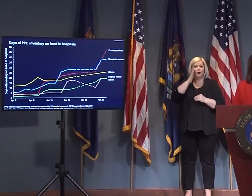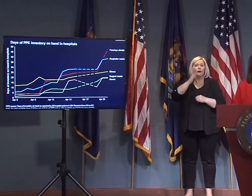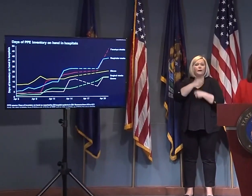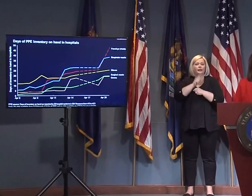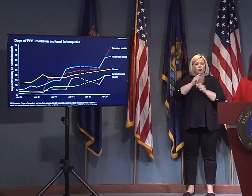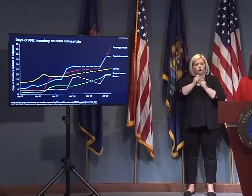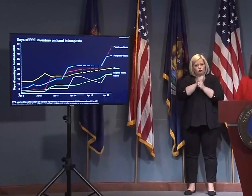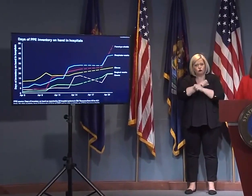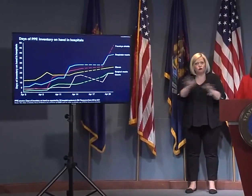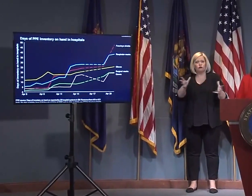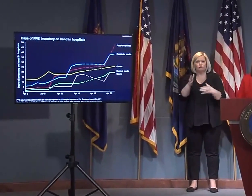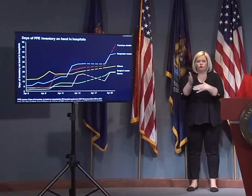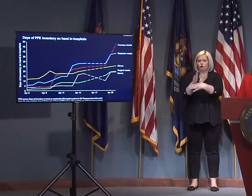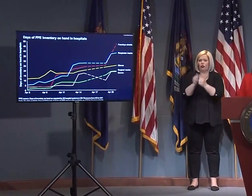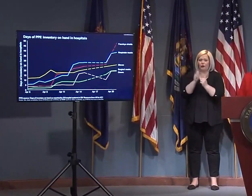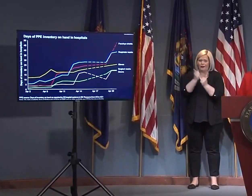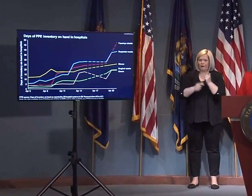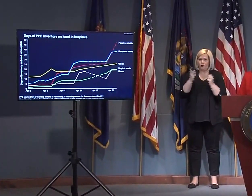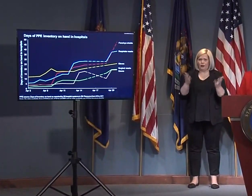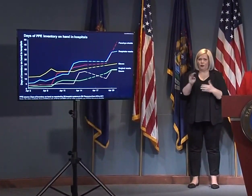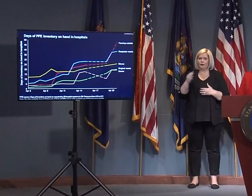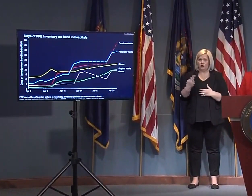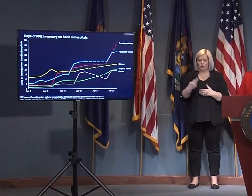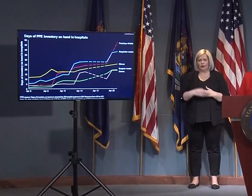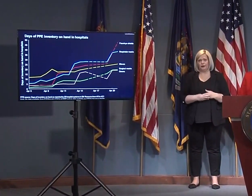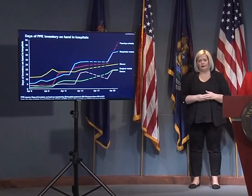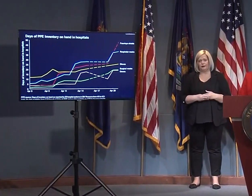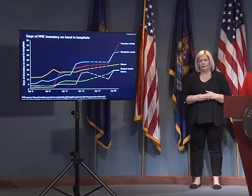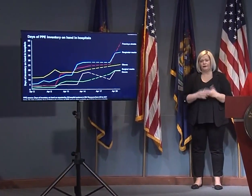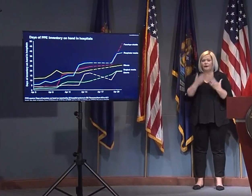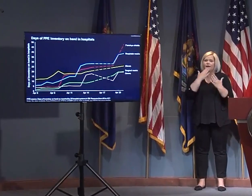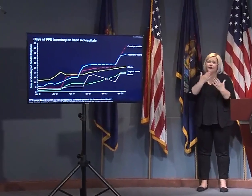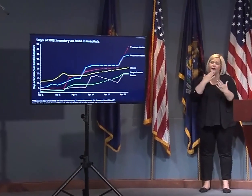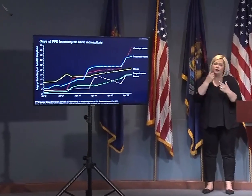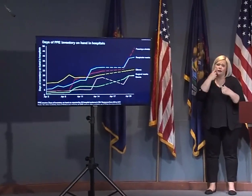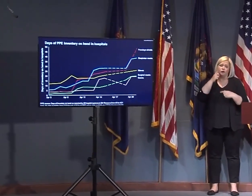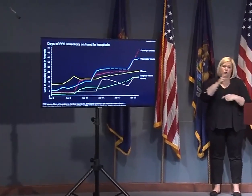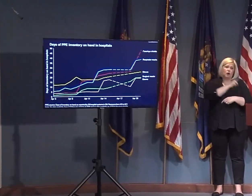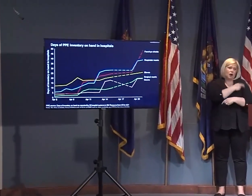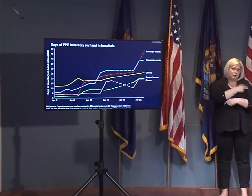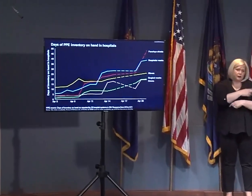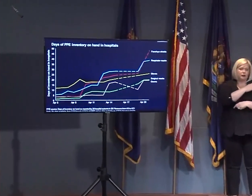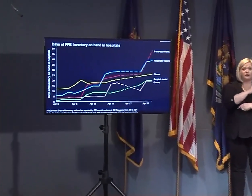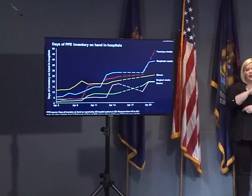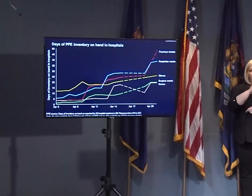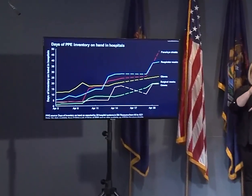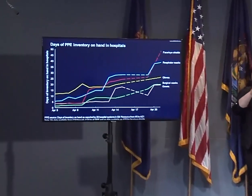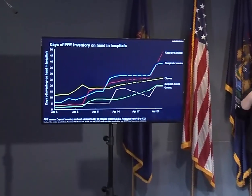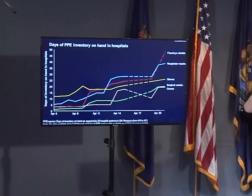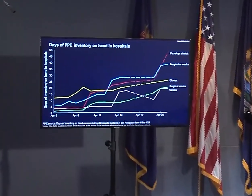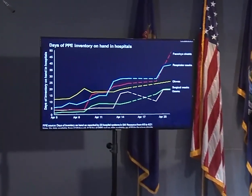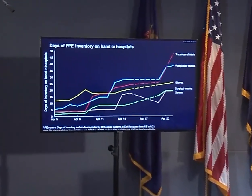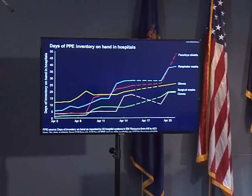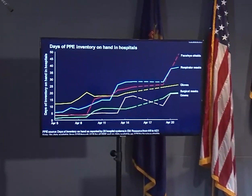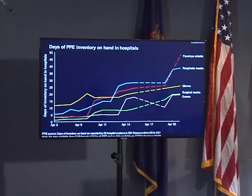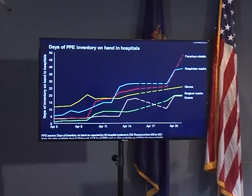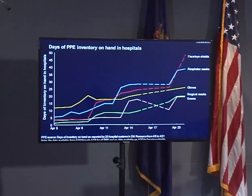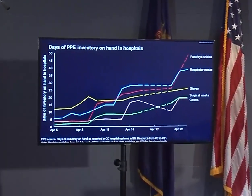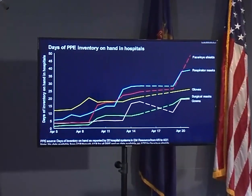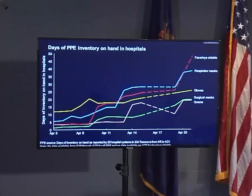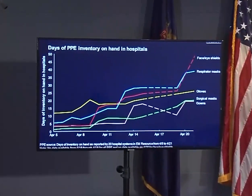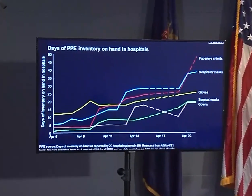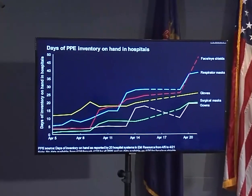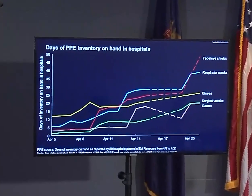need. I want to thank our hospitals and our healthcare workers for doing your best to use PPE efficiently and